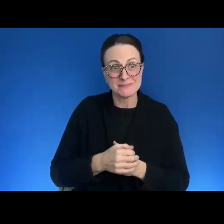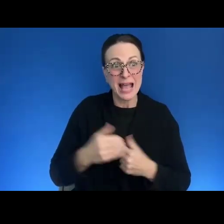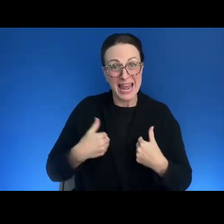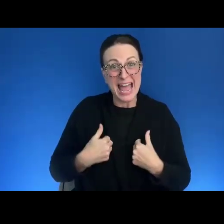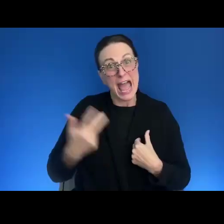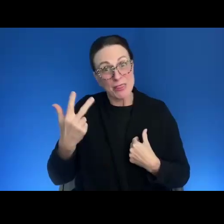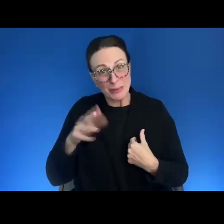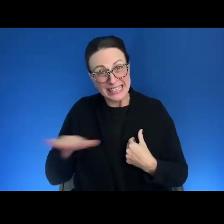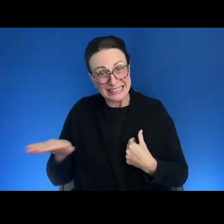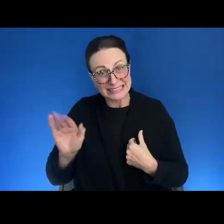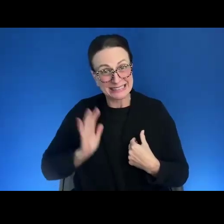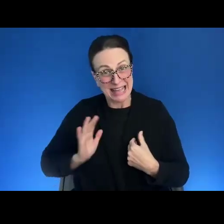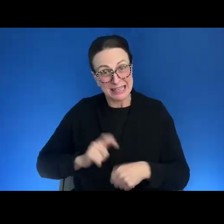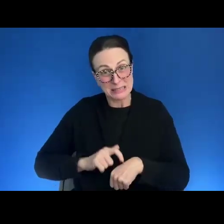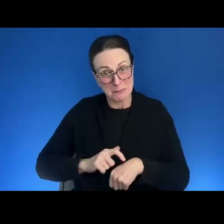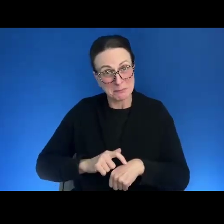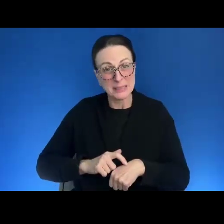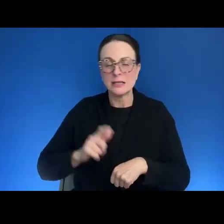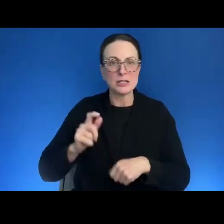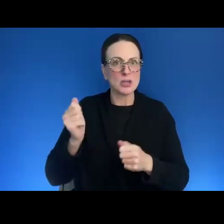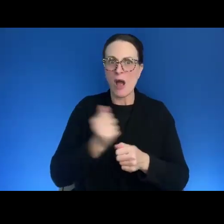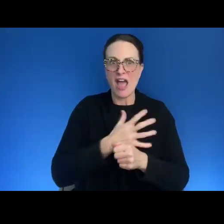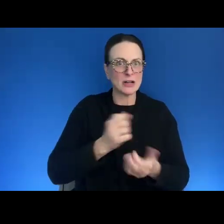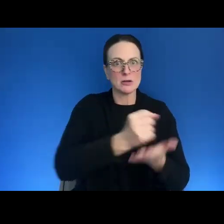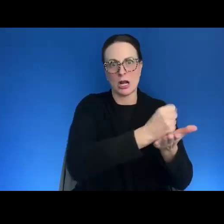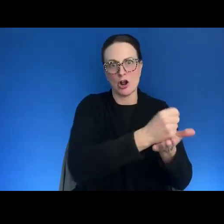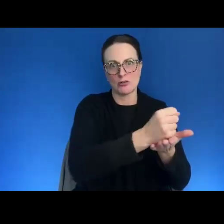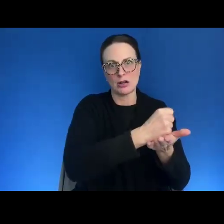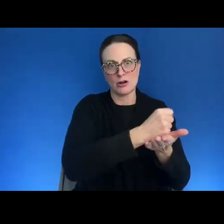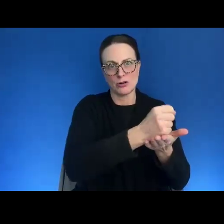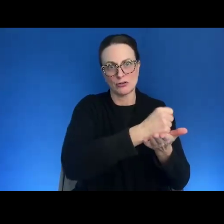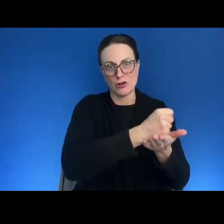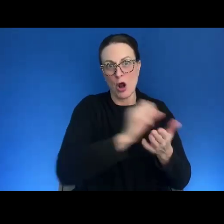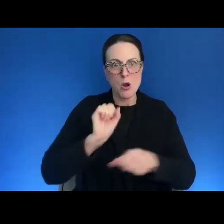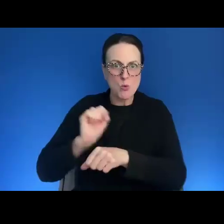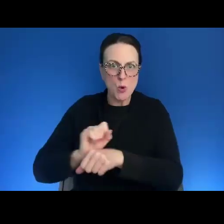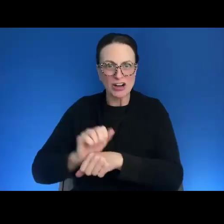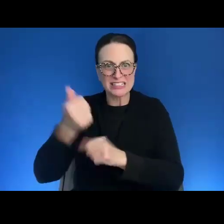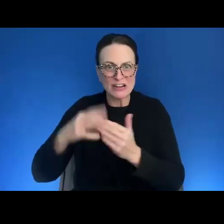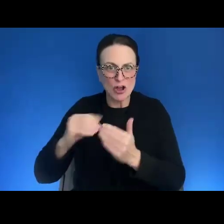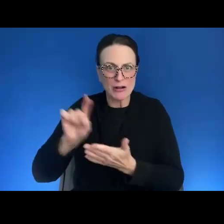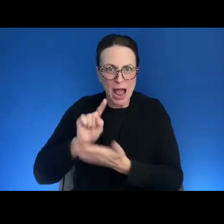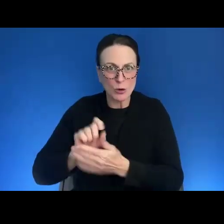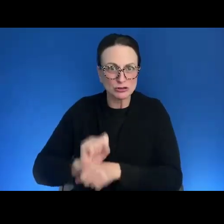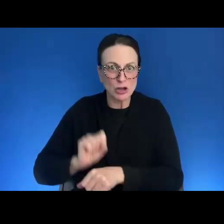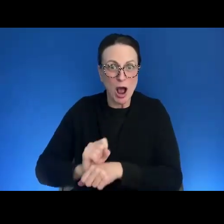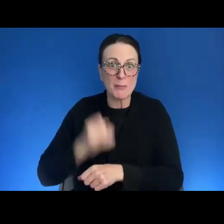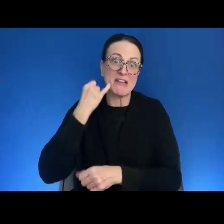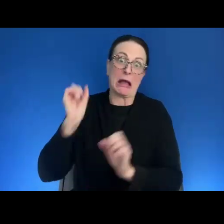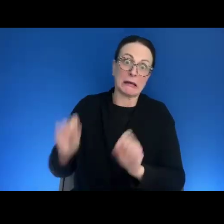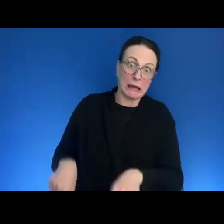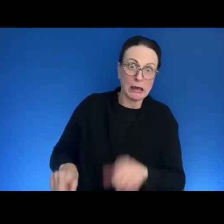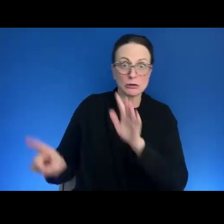to support. So I had to put everything on my credit cards, work a $10 an hour job when I